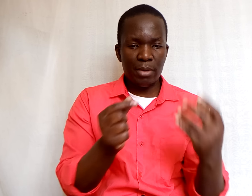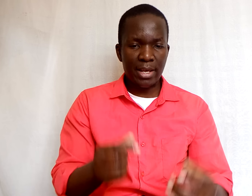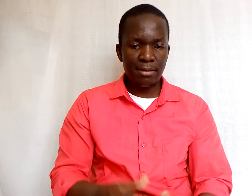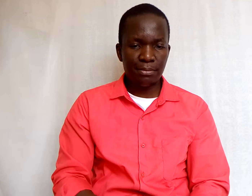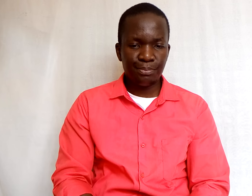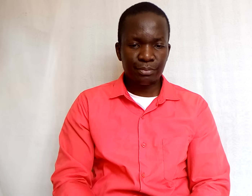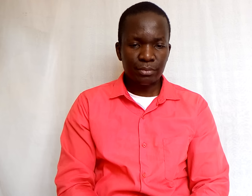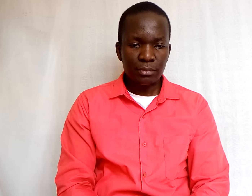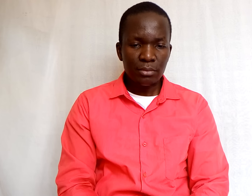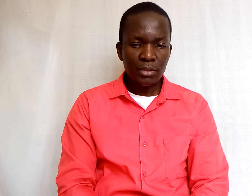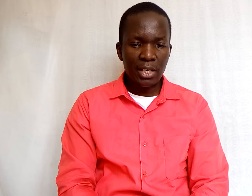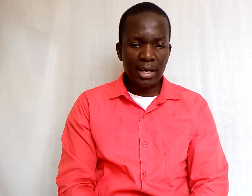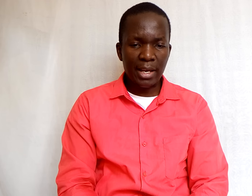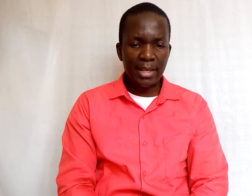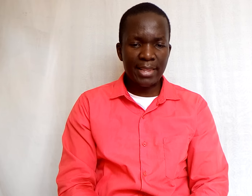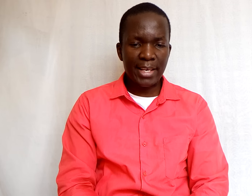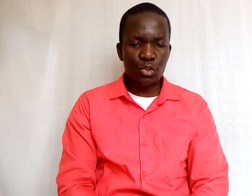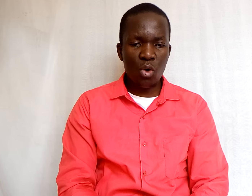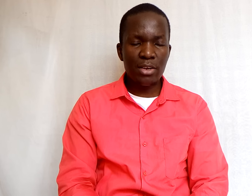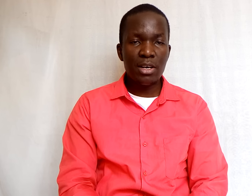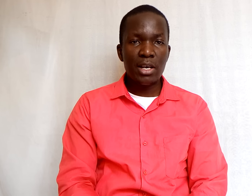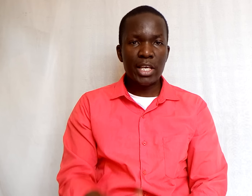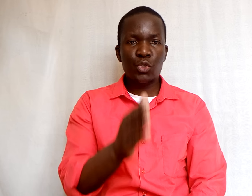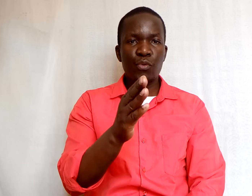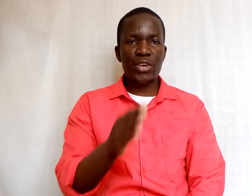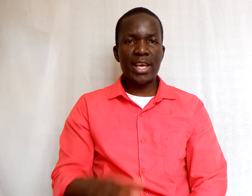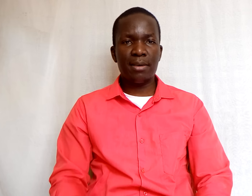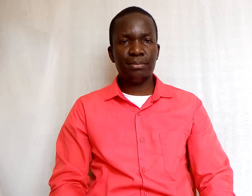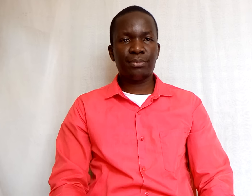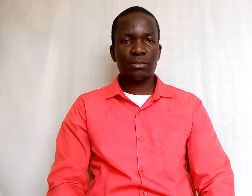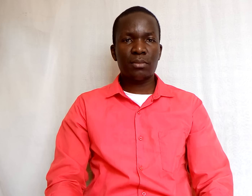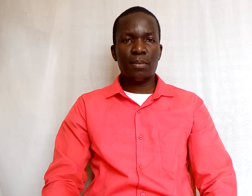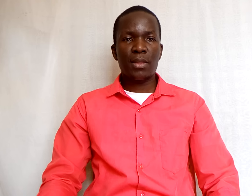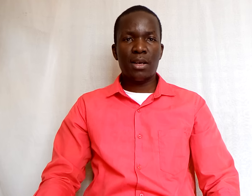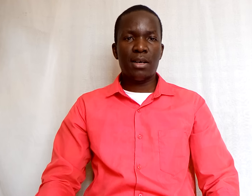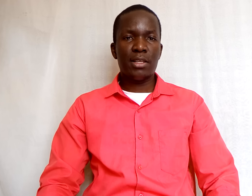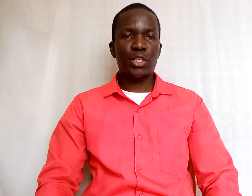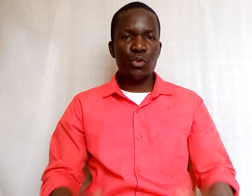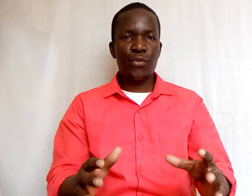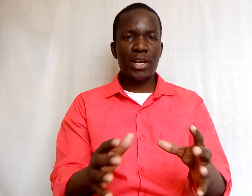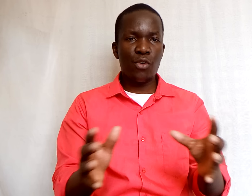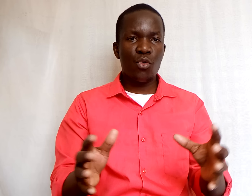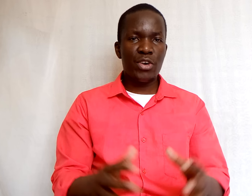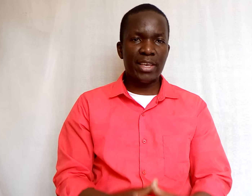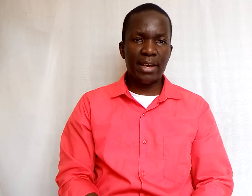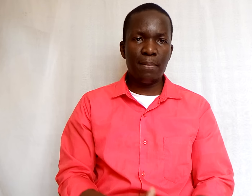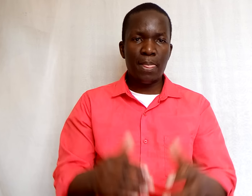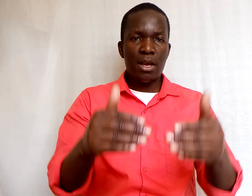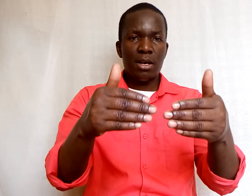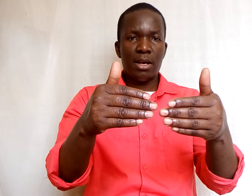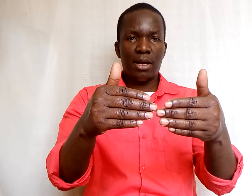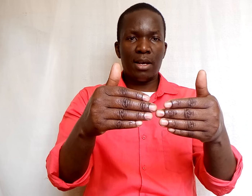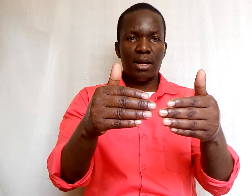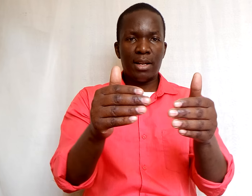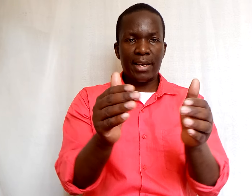omena. The next one is Sofia. The Sofia for cooking. Like